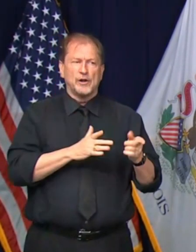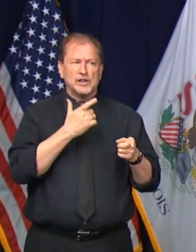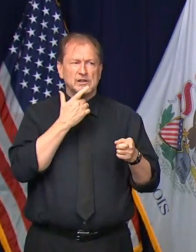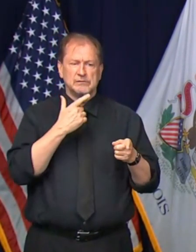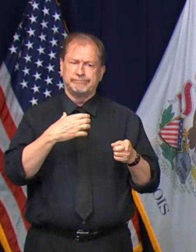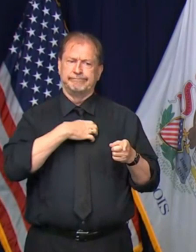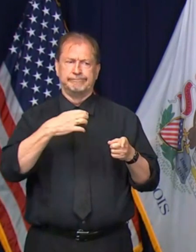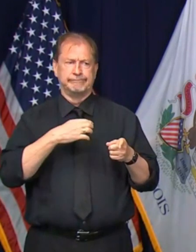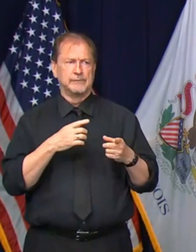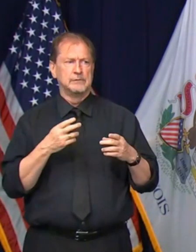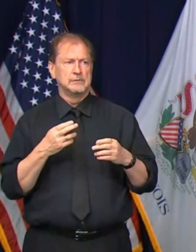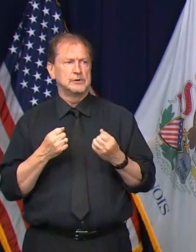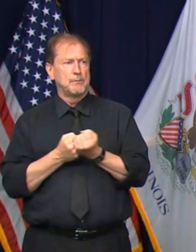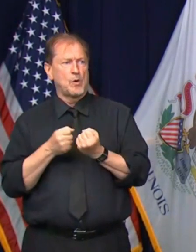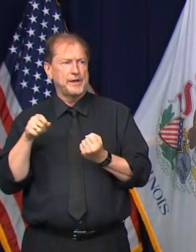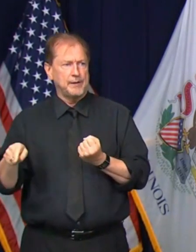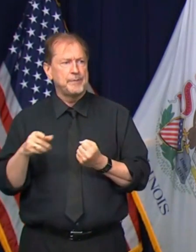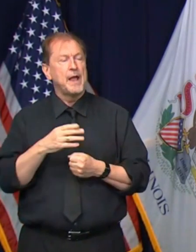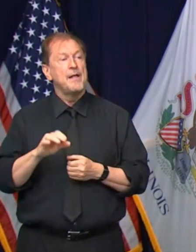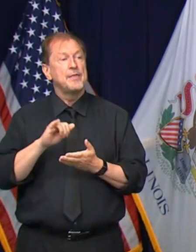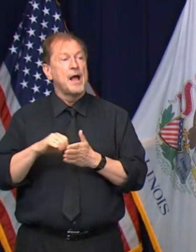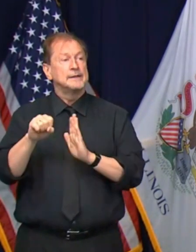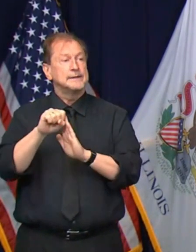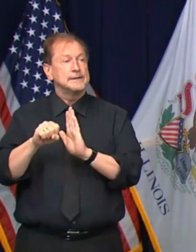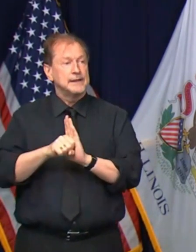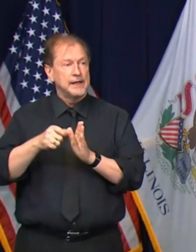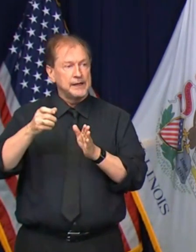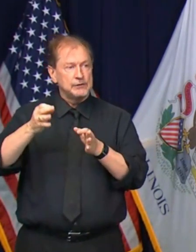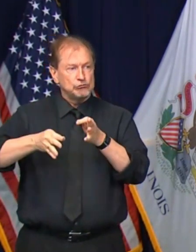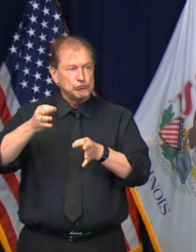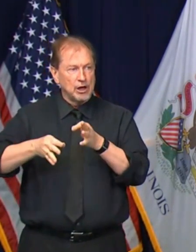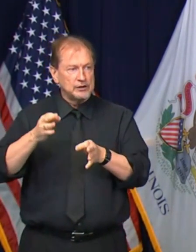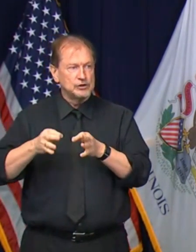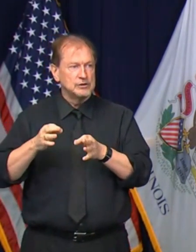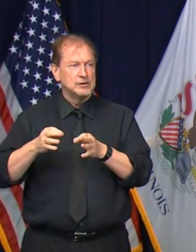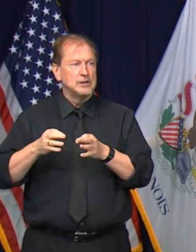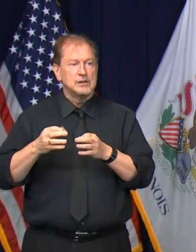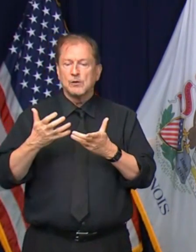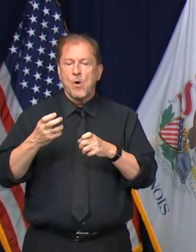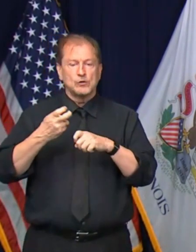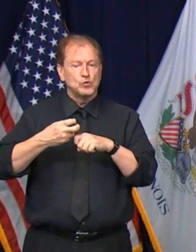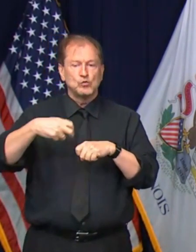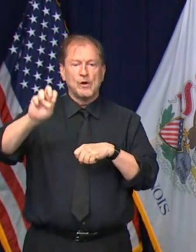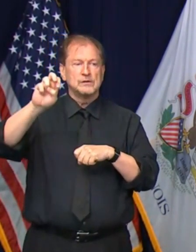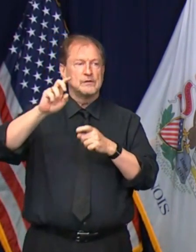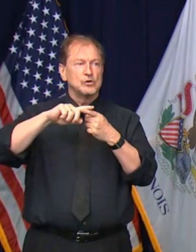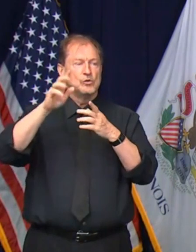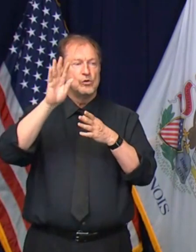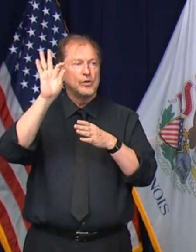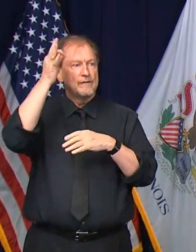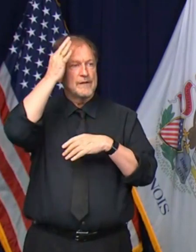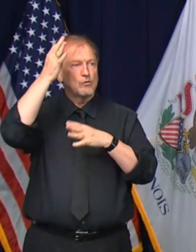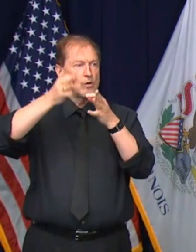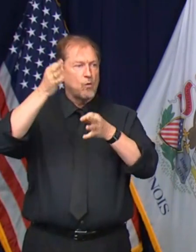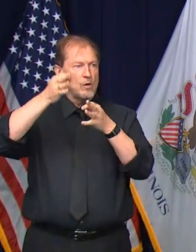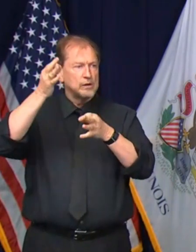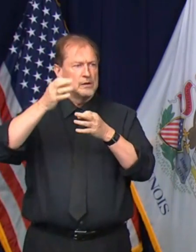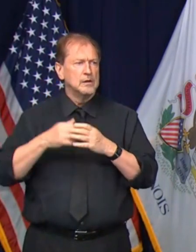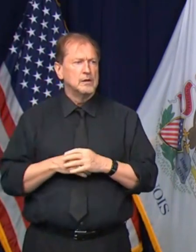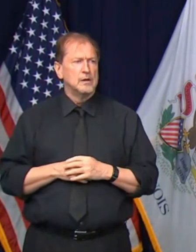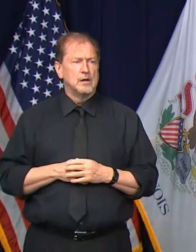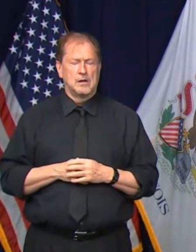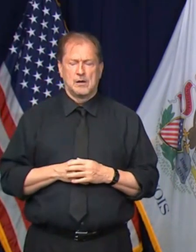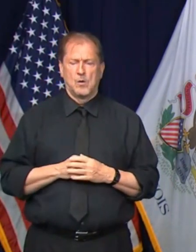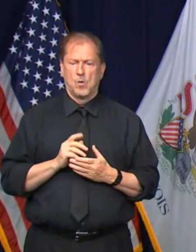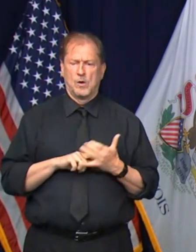that a state judge should handle this case rather than transferring it to federal court. No decision made on that today, but what